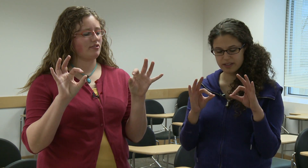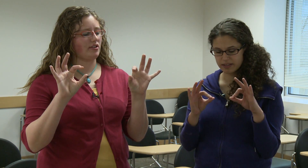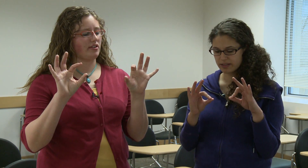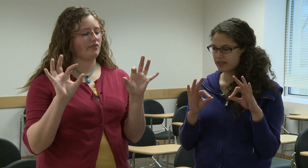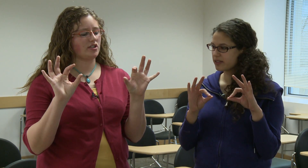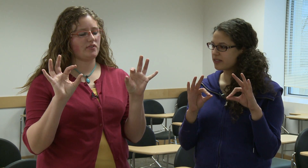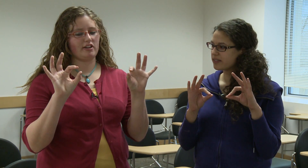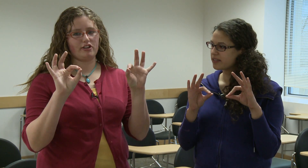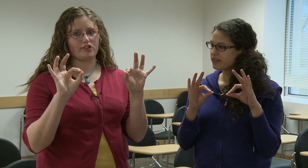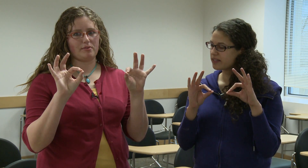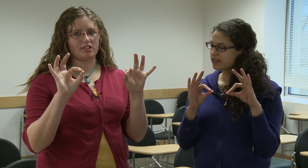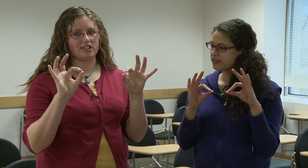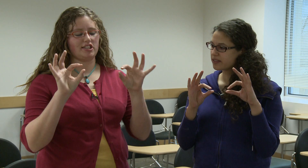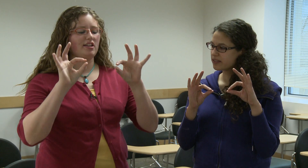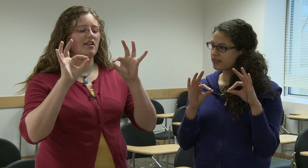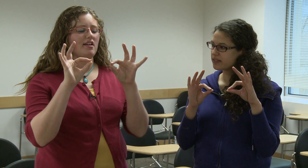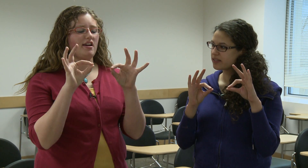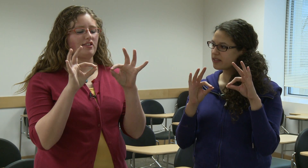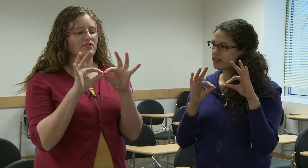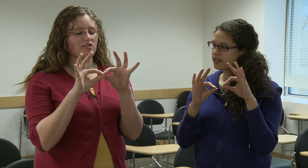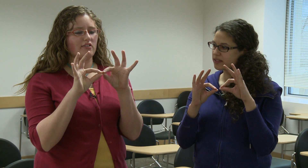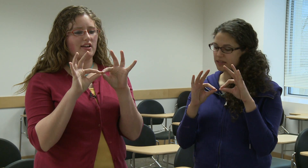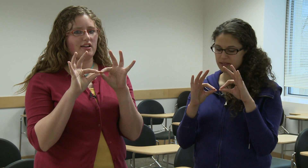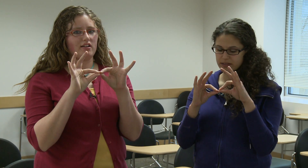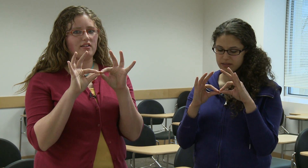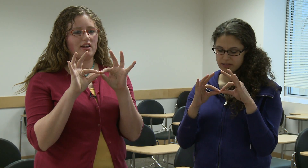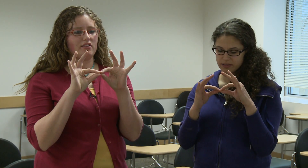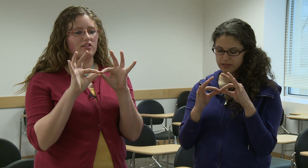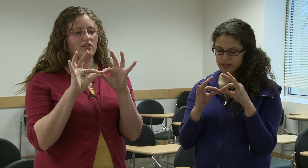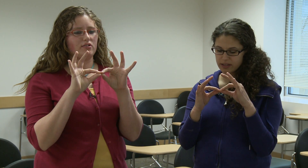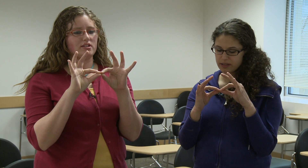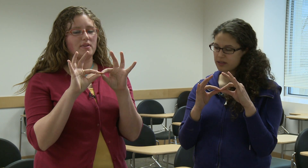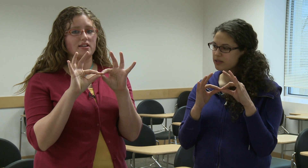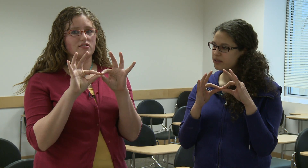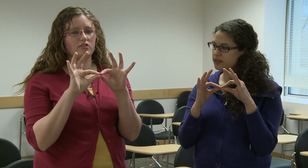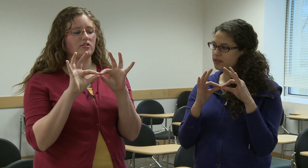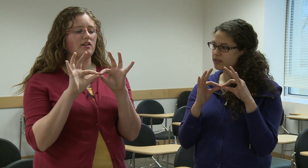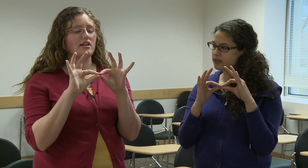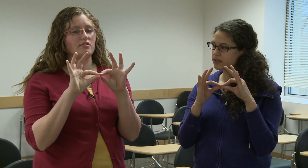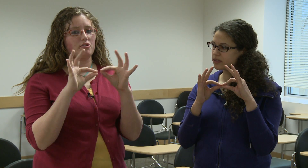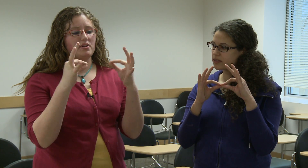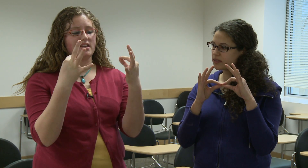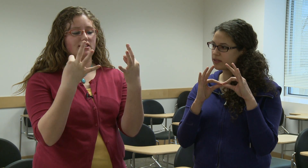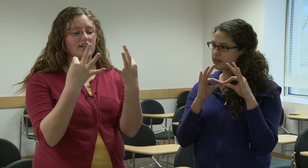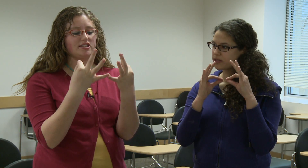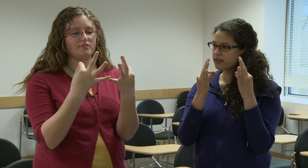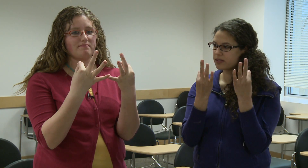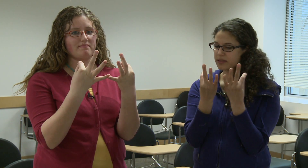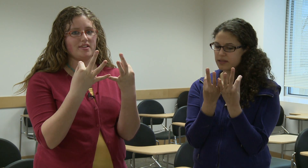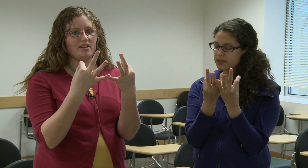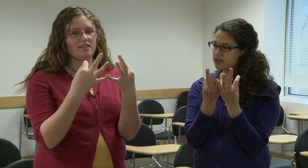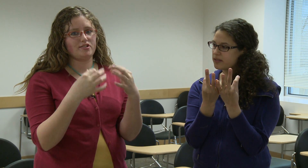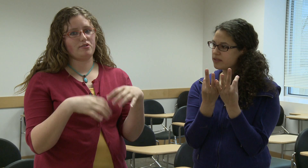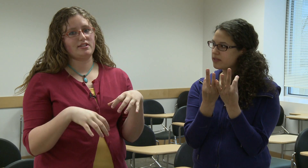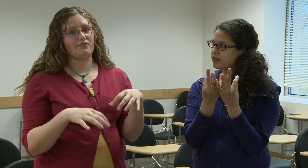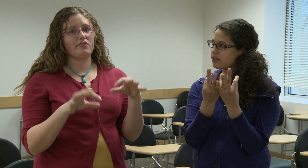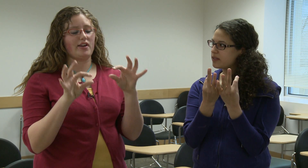your first finger and your thumb are touching. And you start right here, and then you just make a circle and your pinkies touch. So the sign for